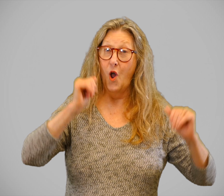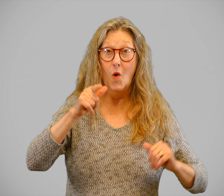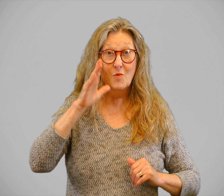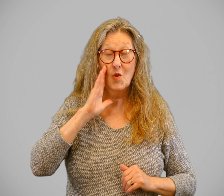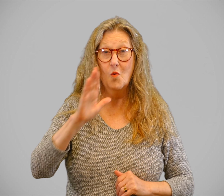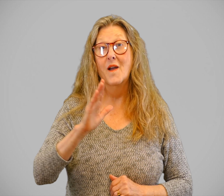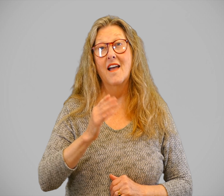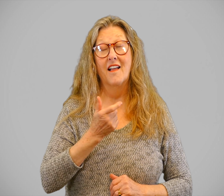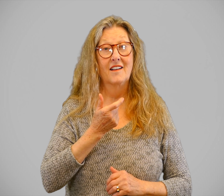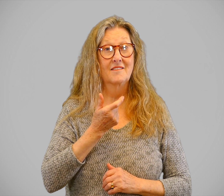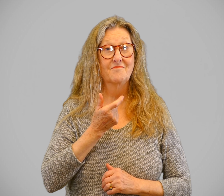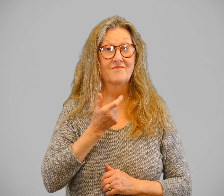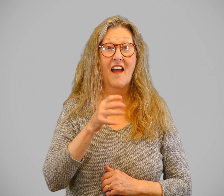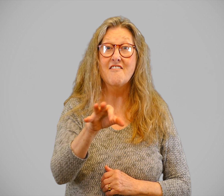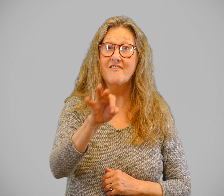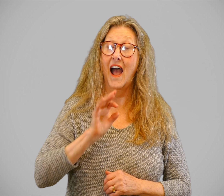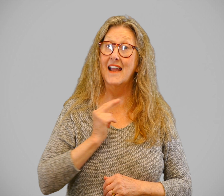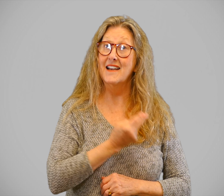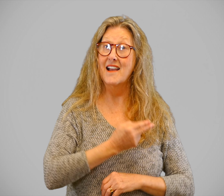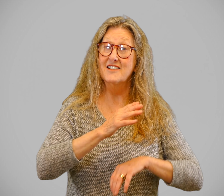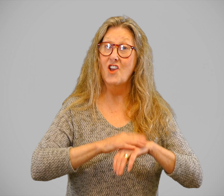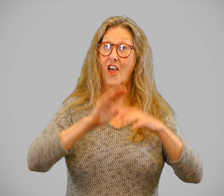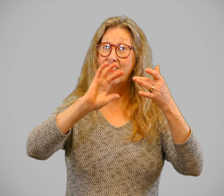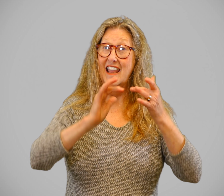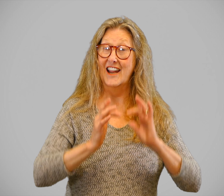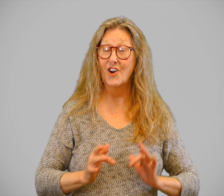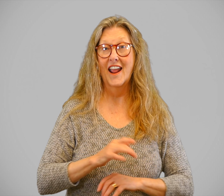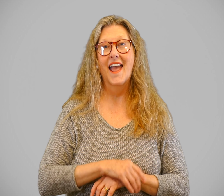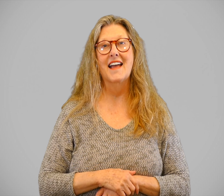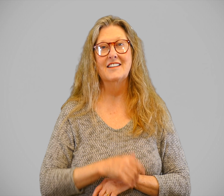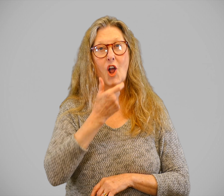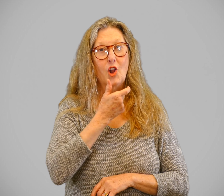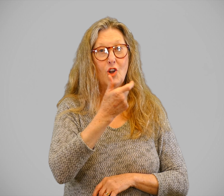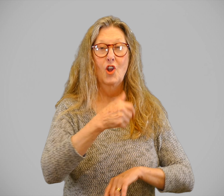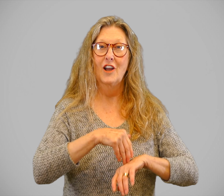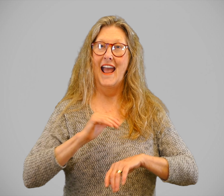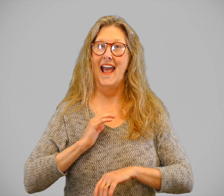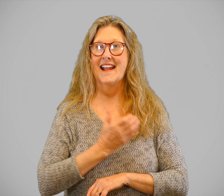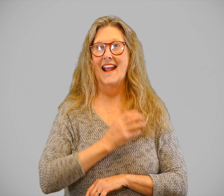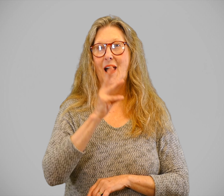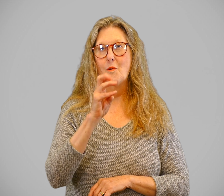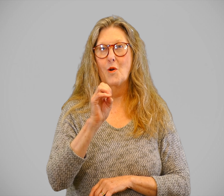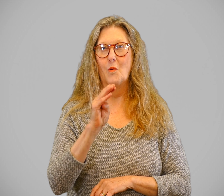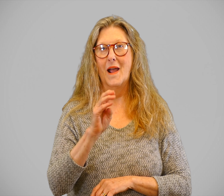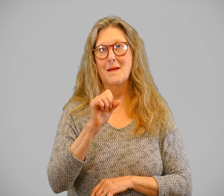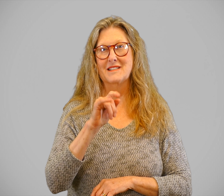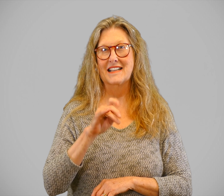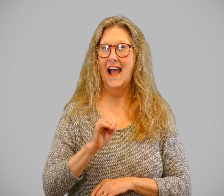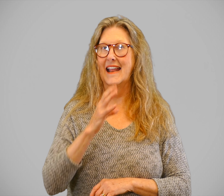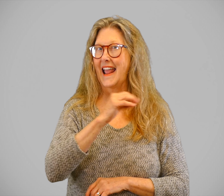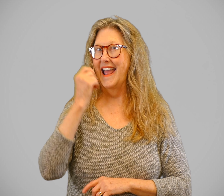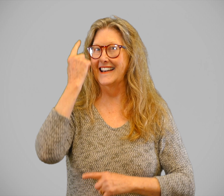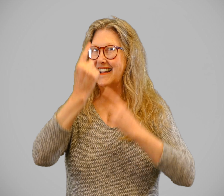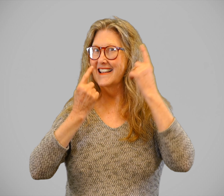consider coming to Gallaudet University for your master's in speech language pathology. Thank you.